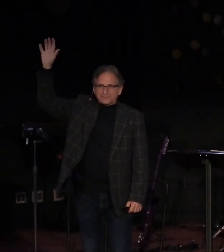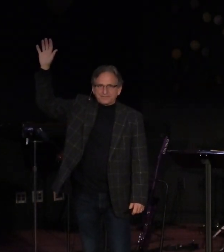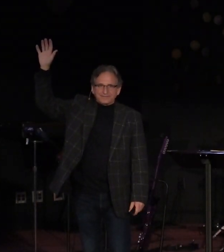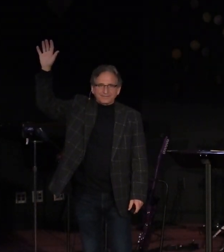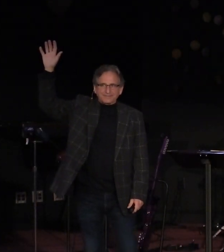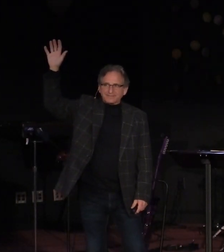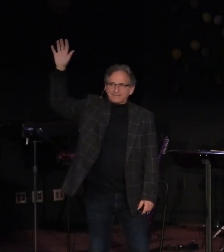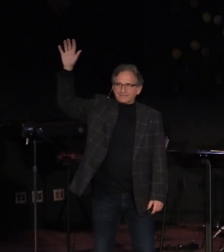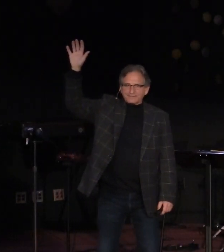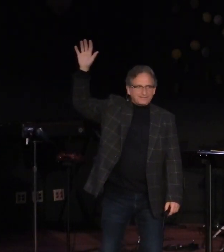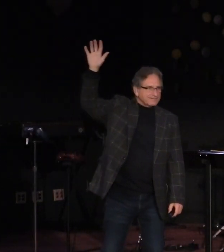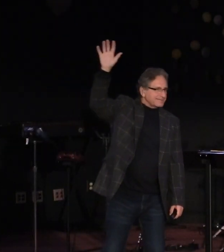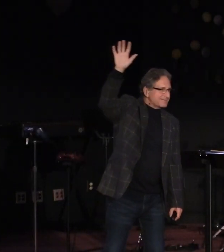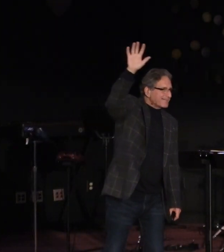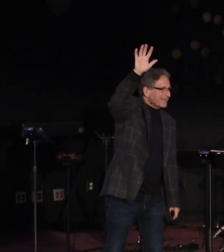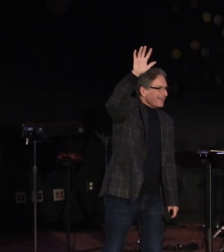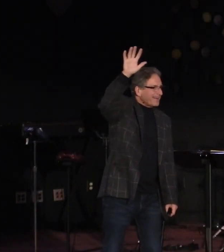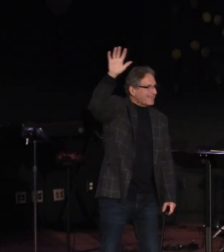old?